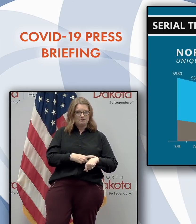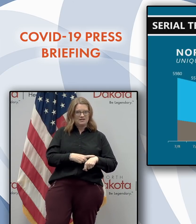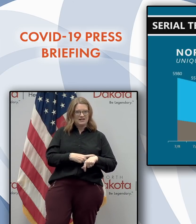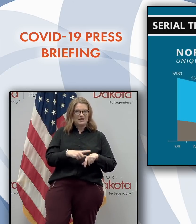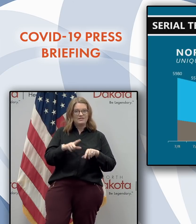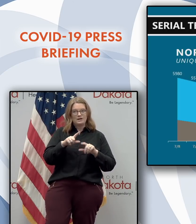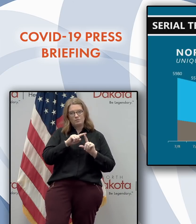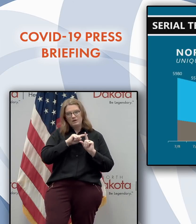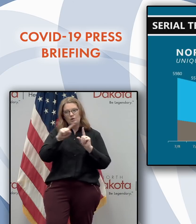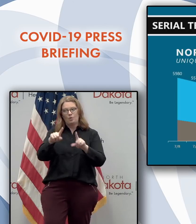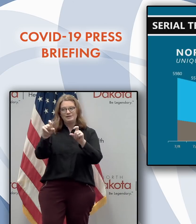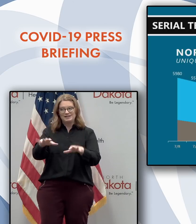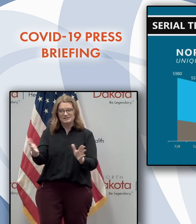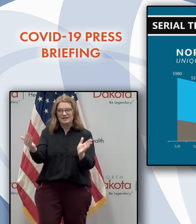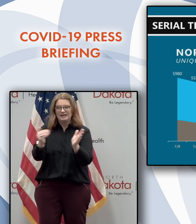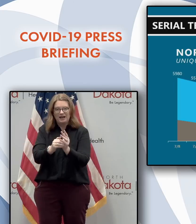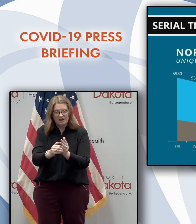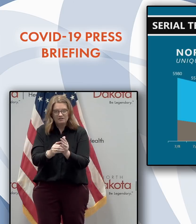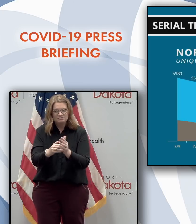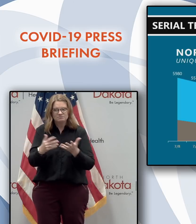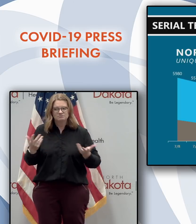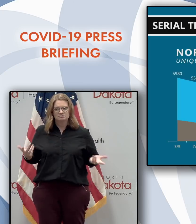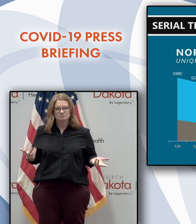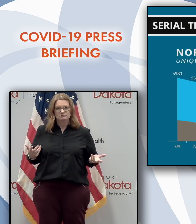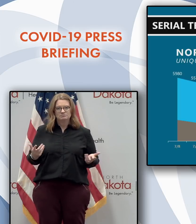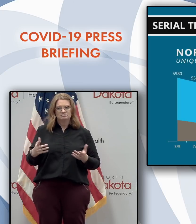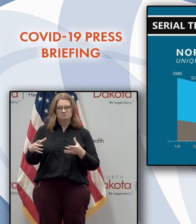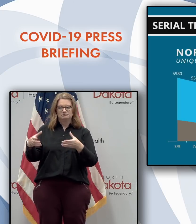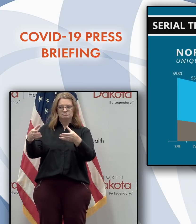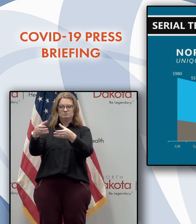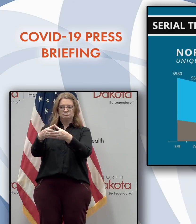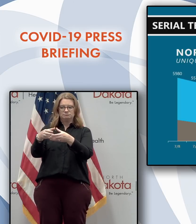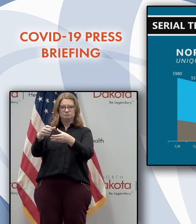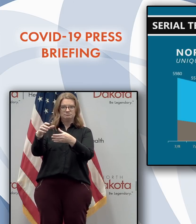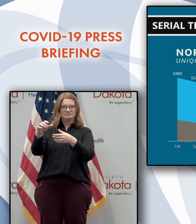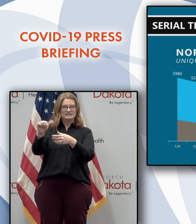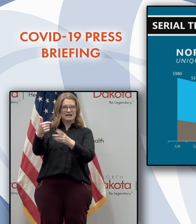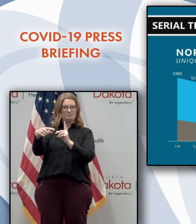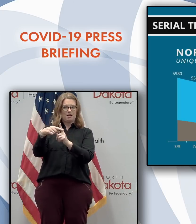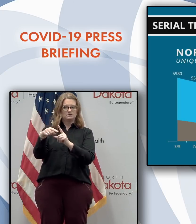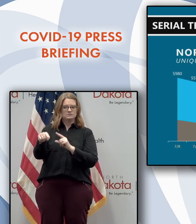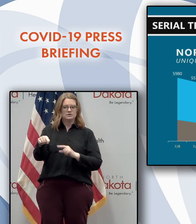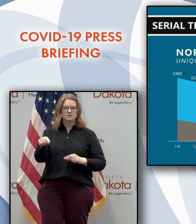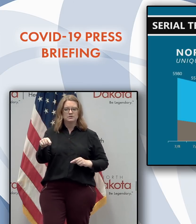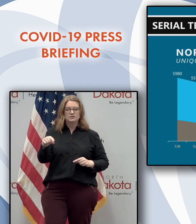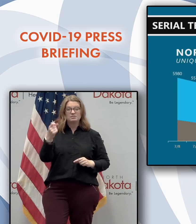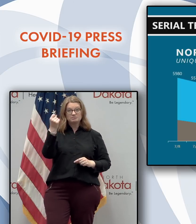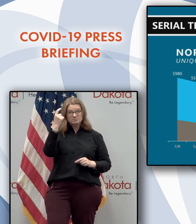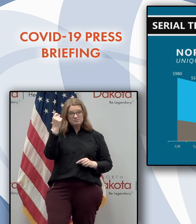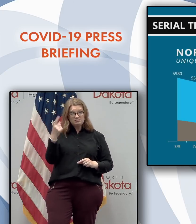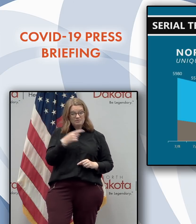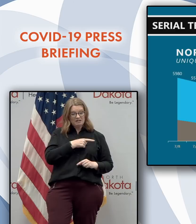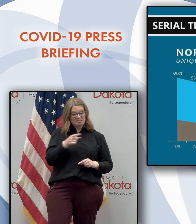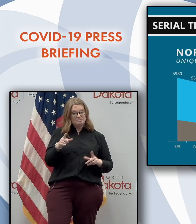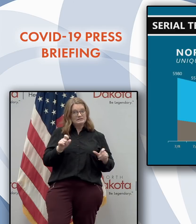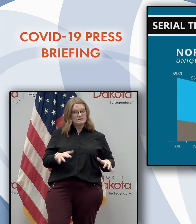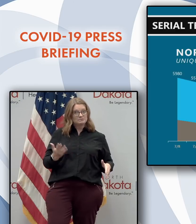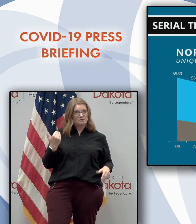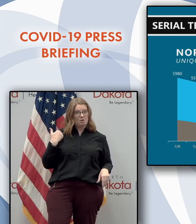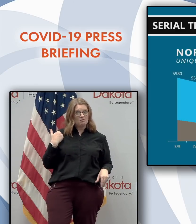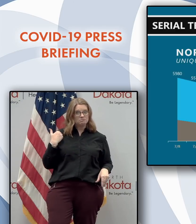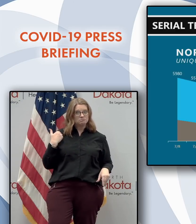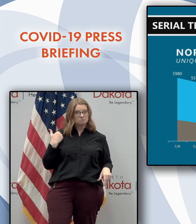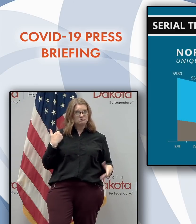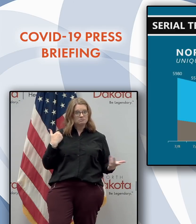tested people, and we came up with 10 positives, and they were all people who'd been tested before,